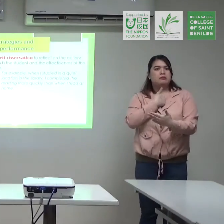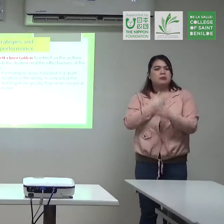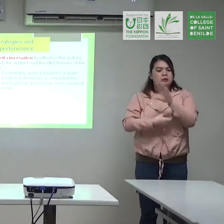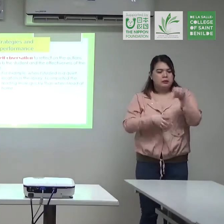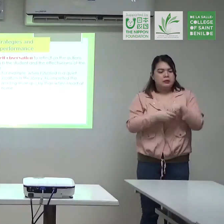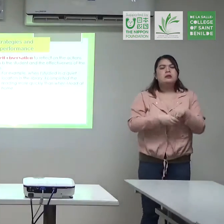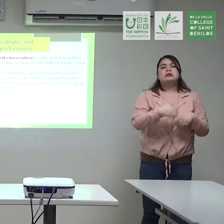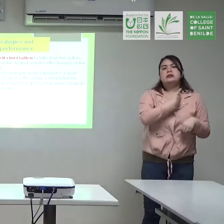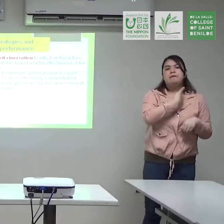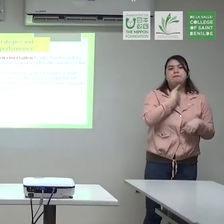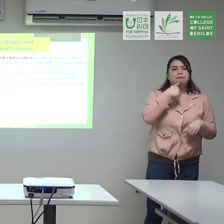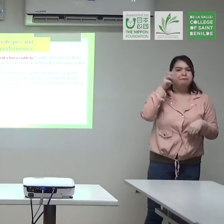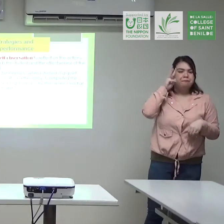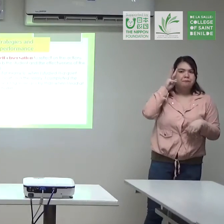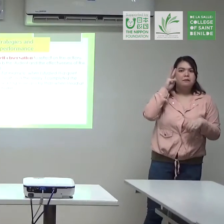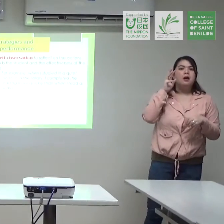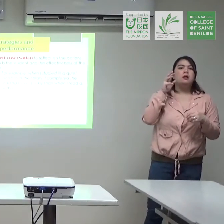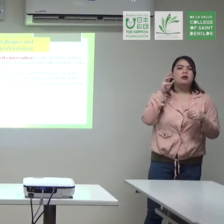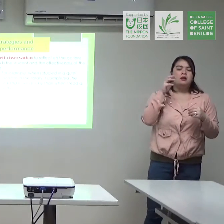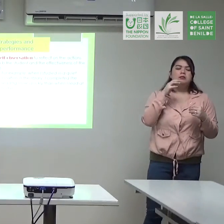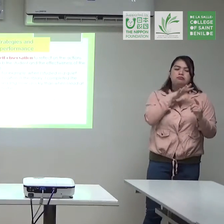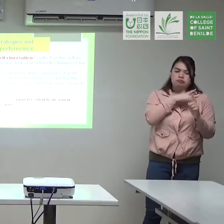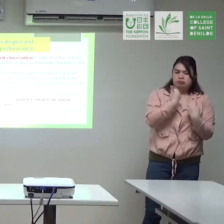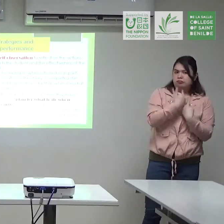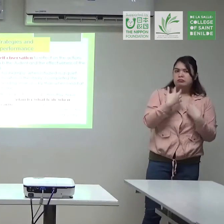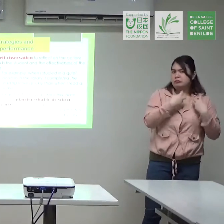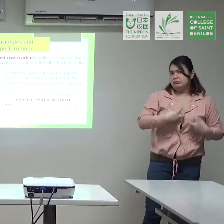and self-observation.